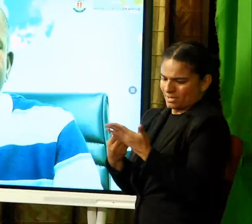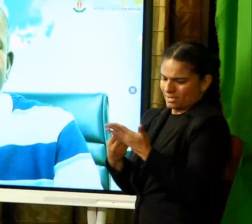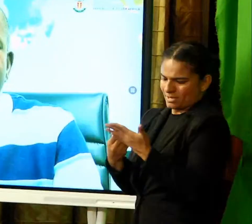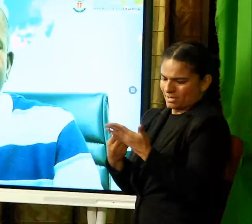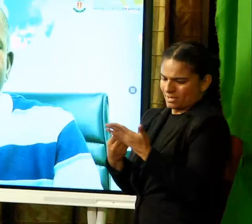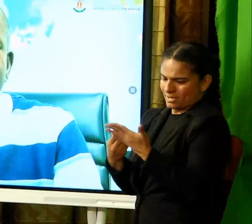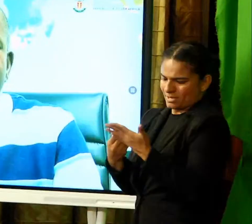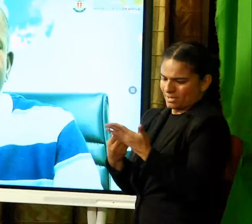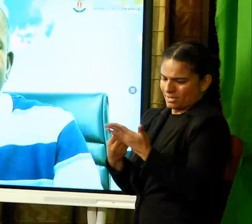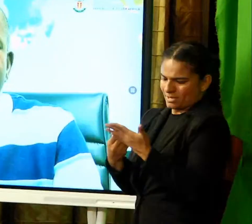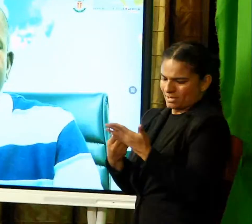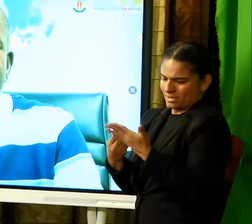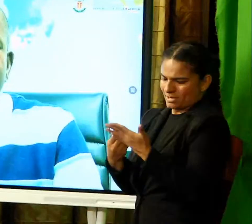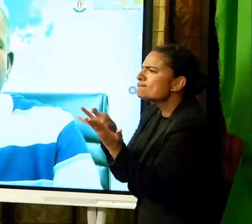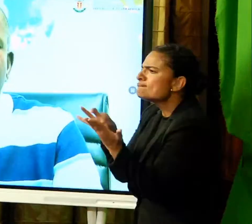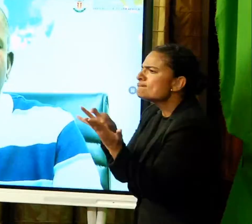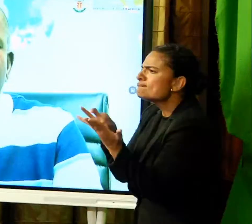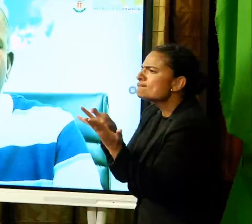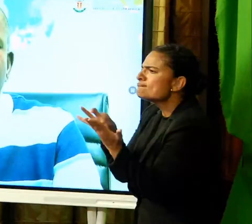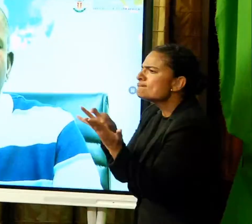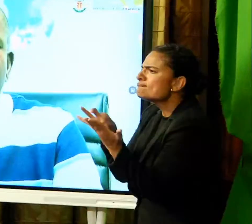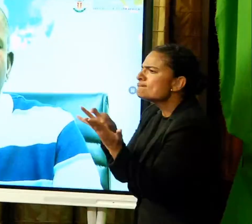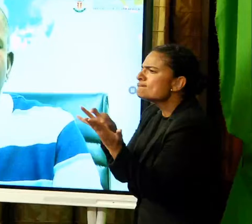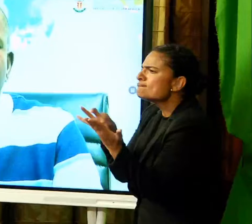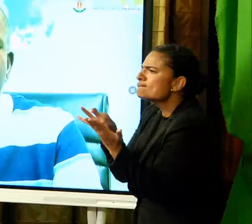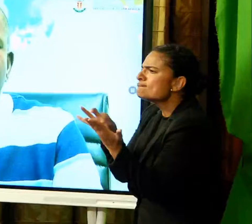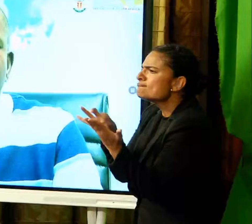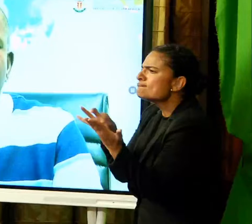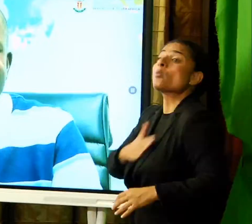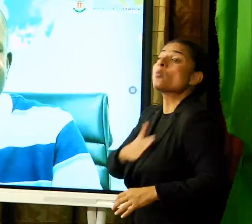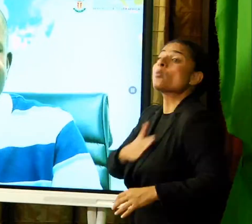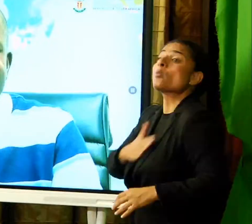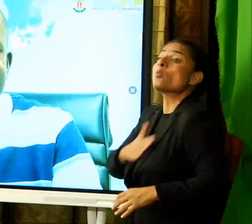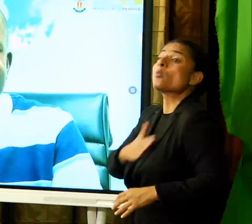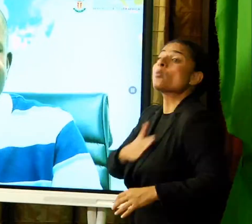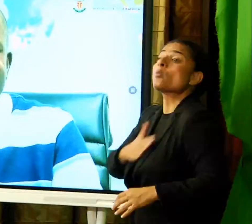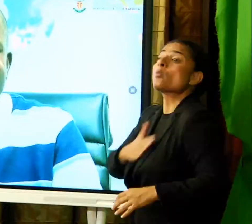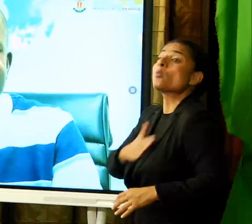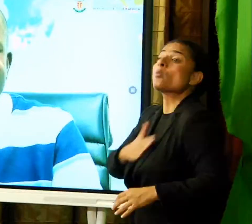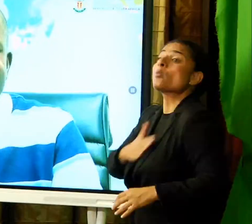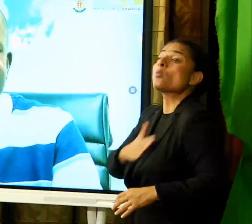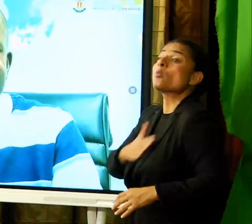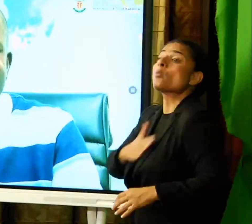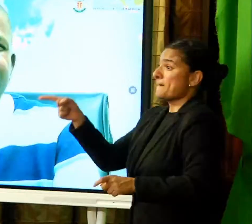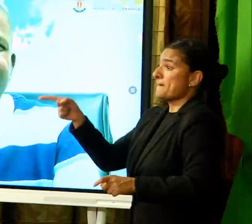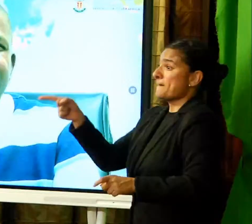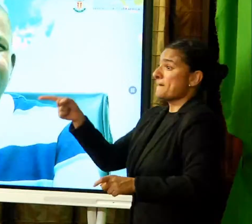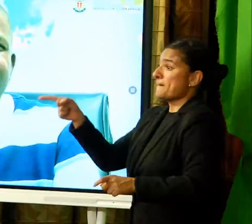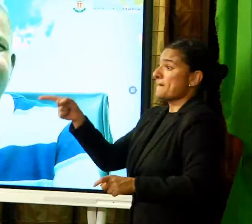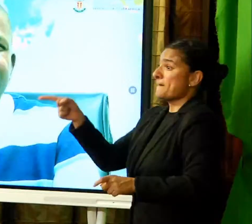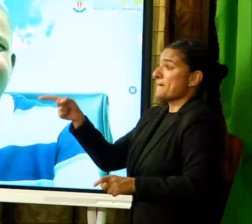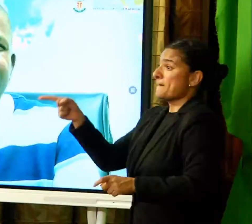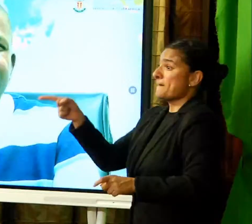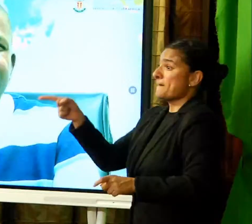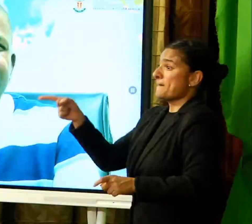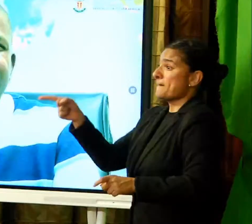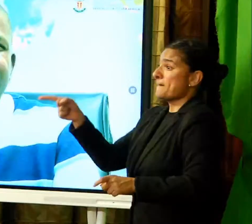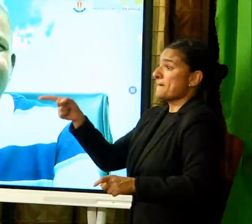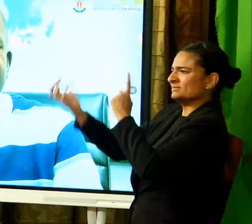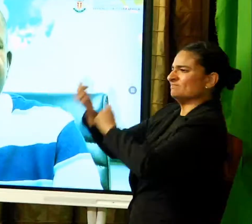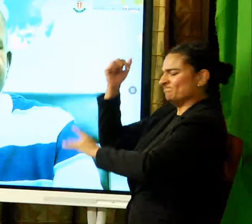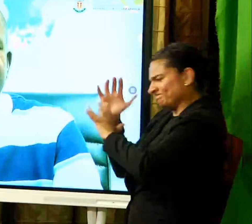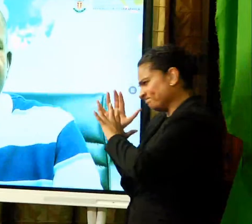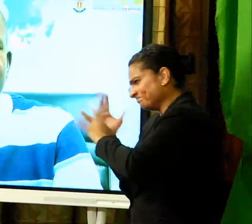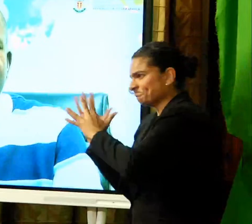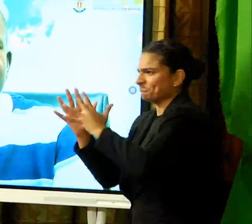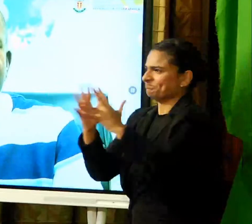and everyone who made Census 2022 a success. Our field staff, Census Project